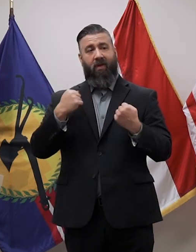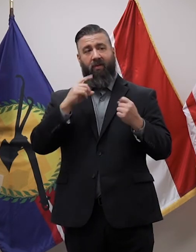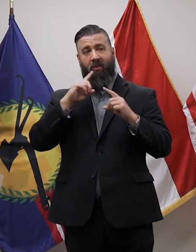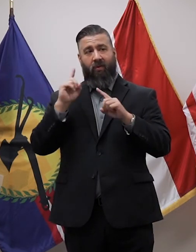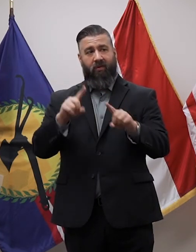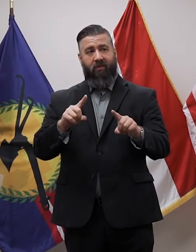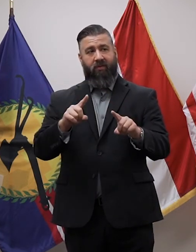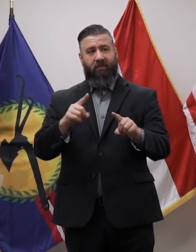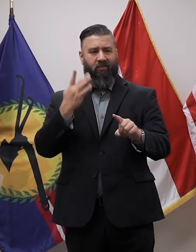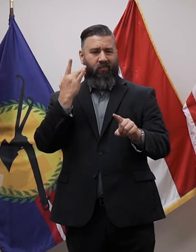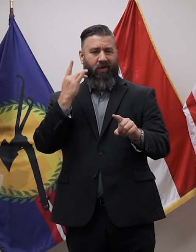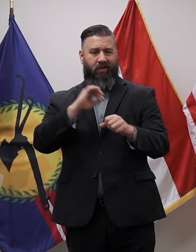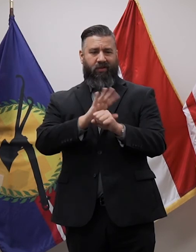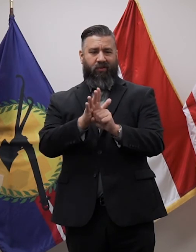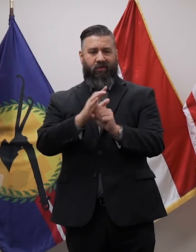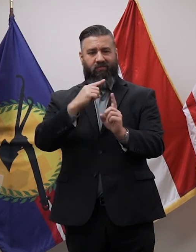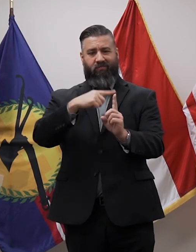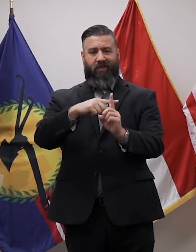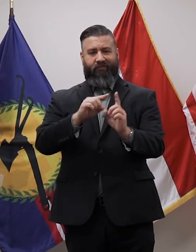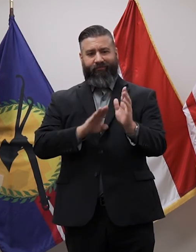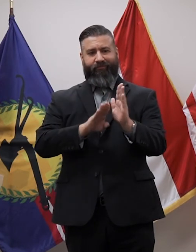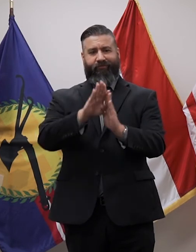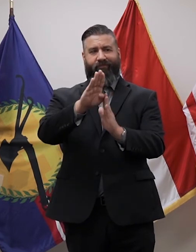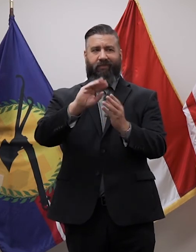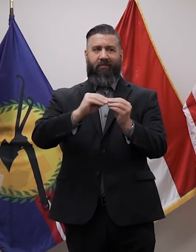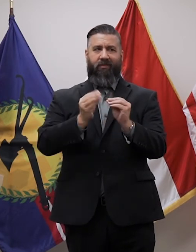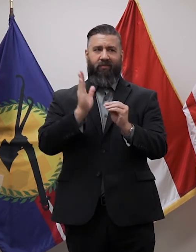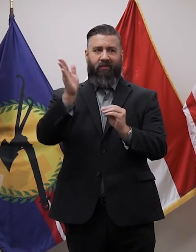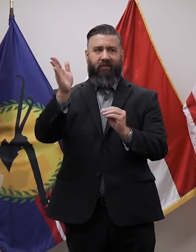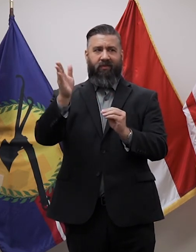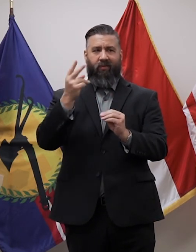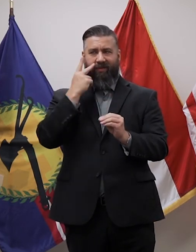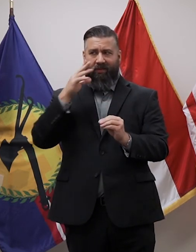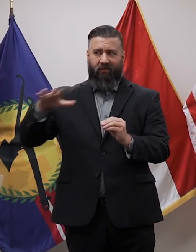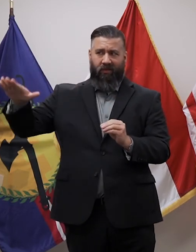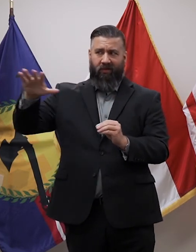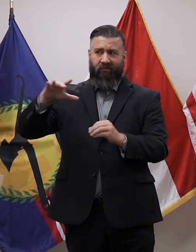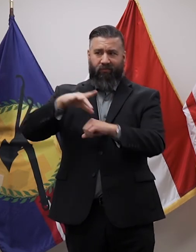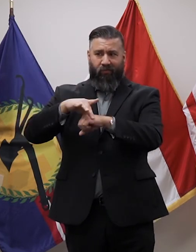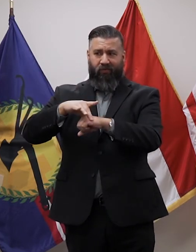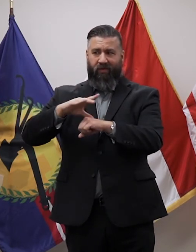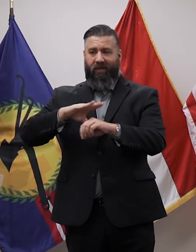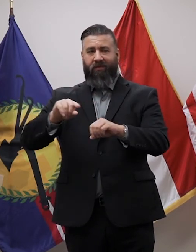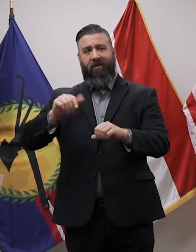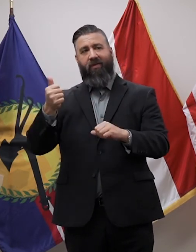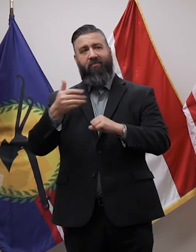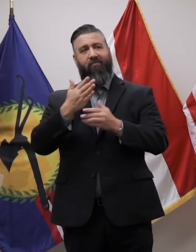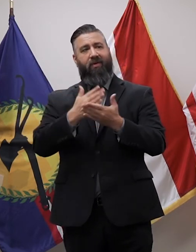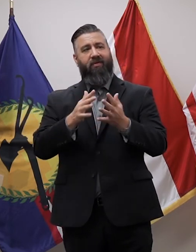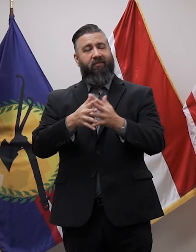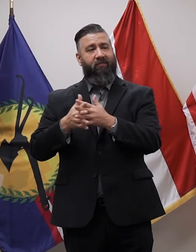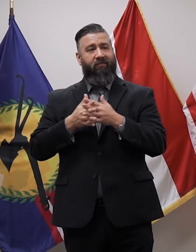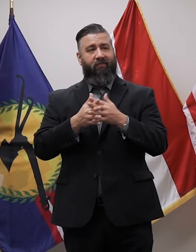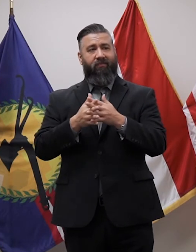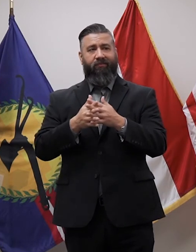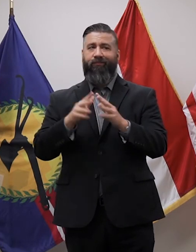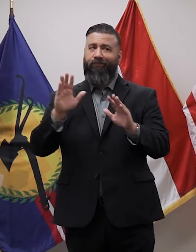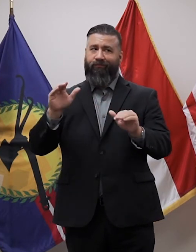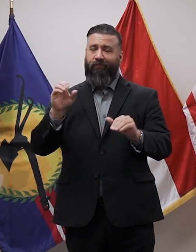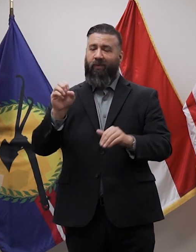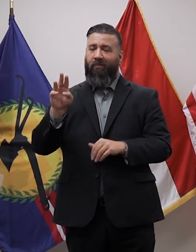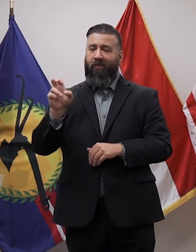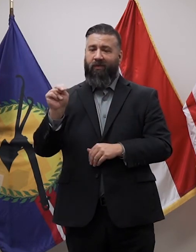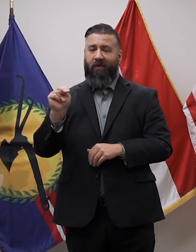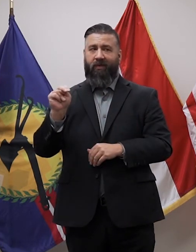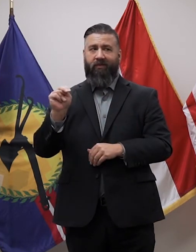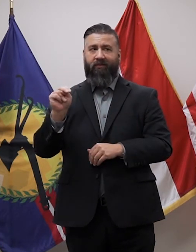the expected rise in cases of Omicron based on what we've seen across the world and in other parts of the country. And we do expect Omicron cases